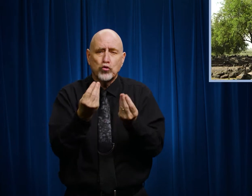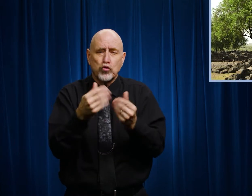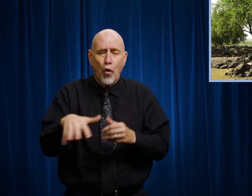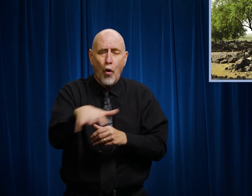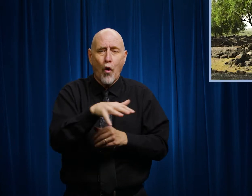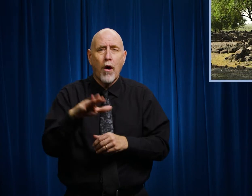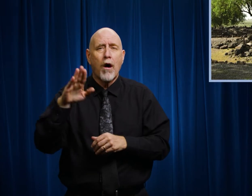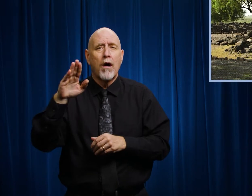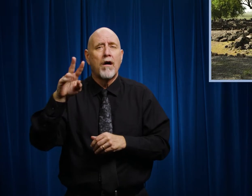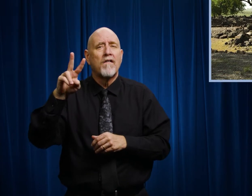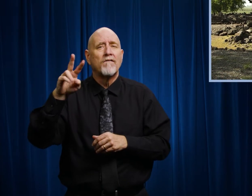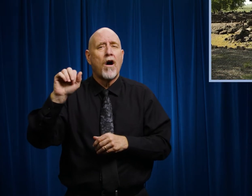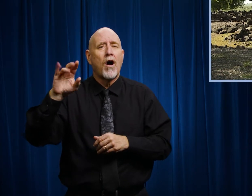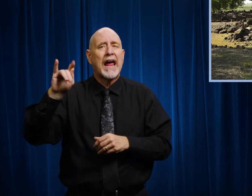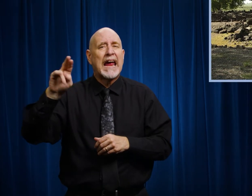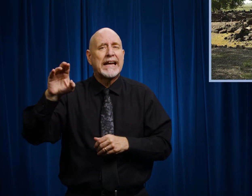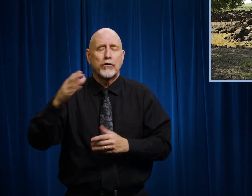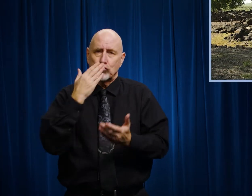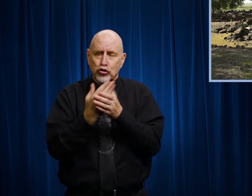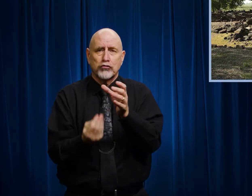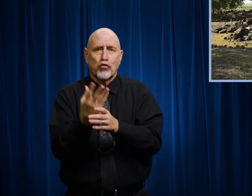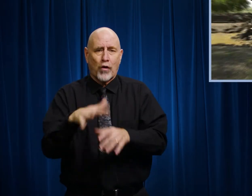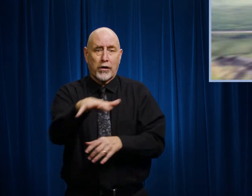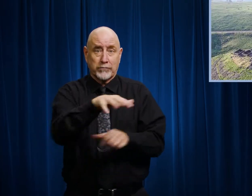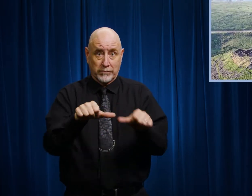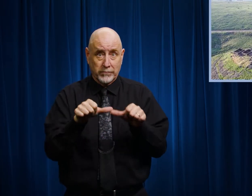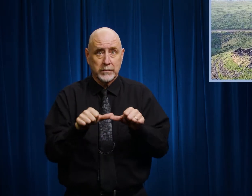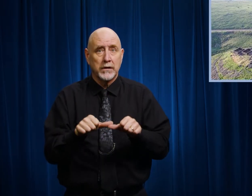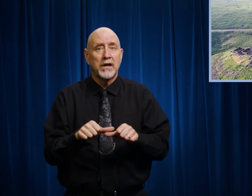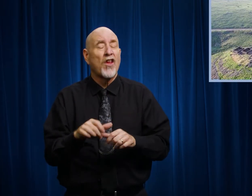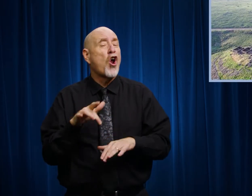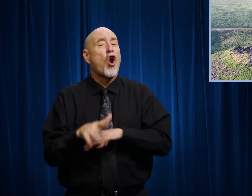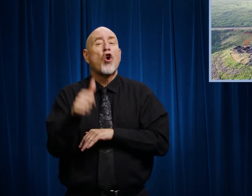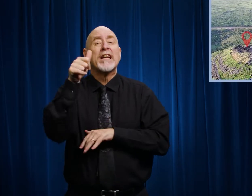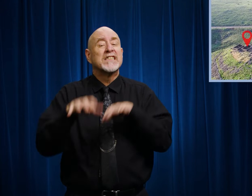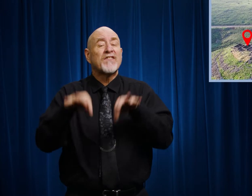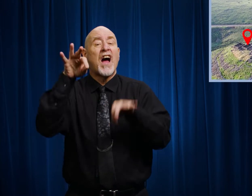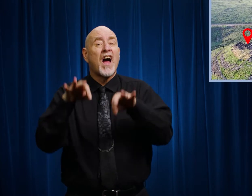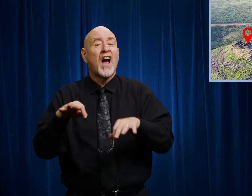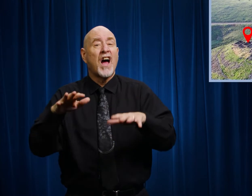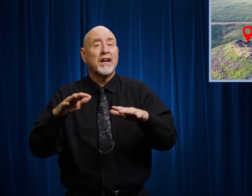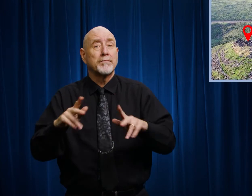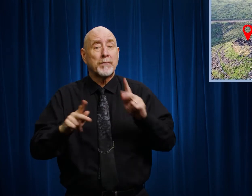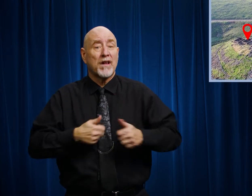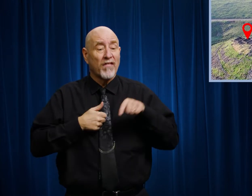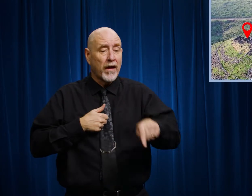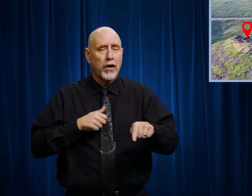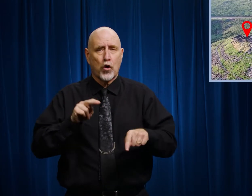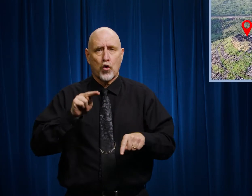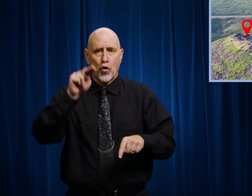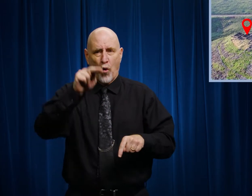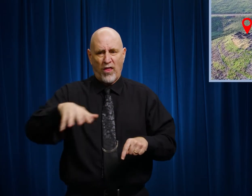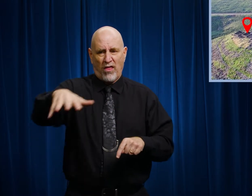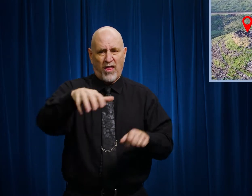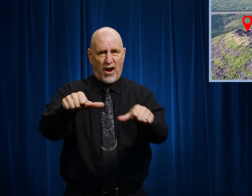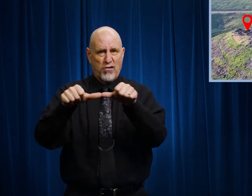soil excellent for agriculture. The earliest evidence of settlement at this site comes from the northern part of the